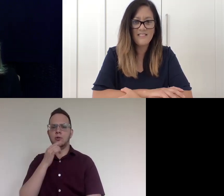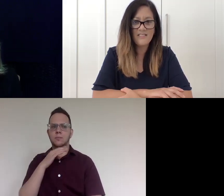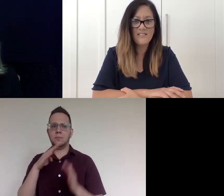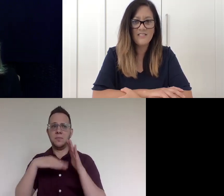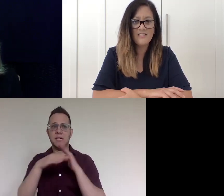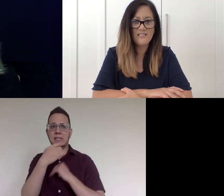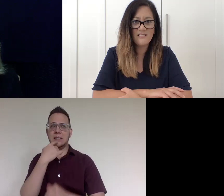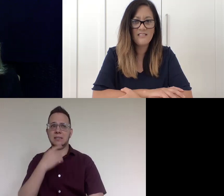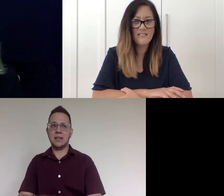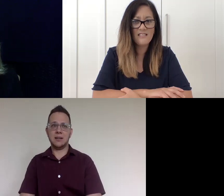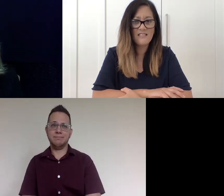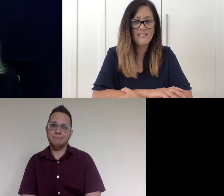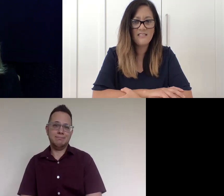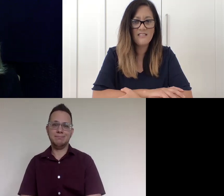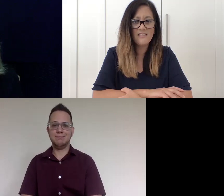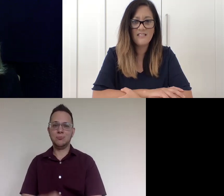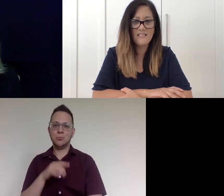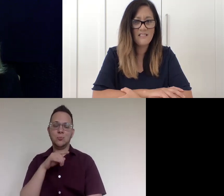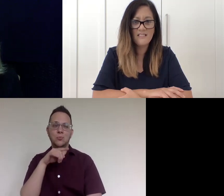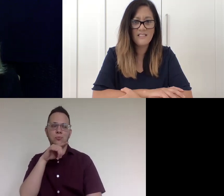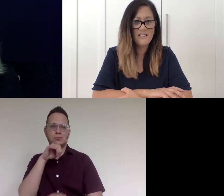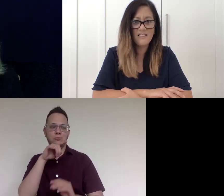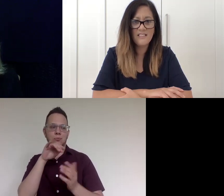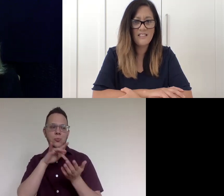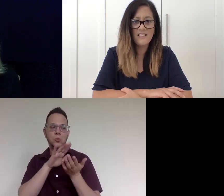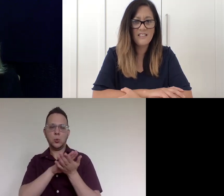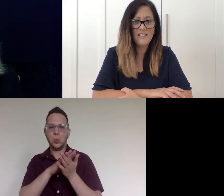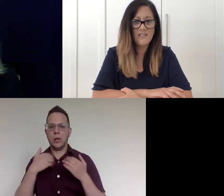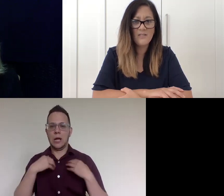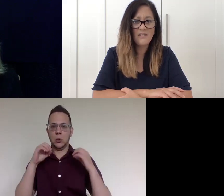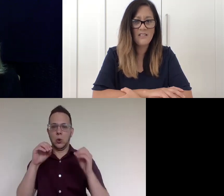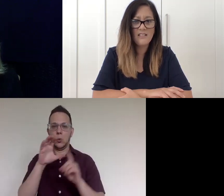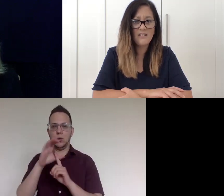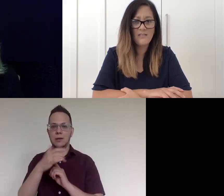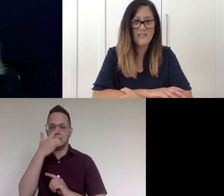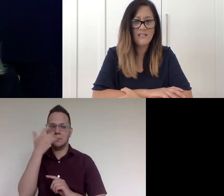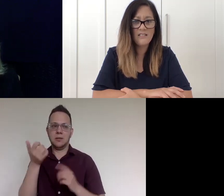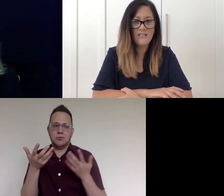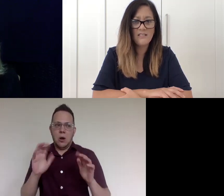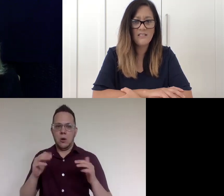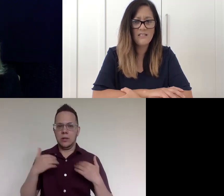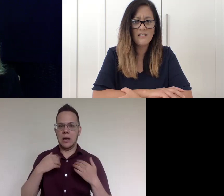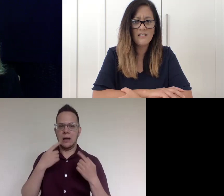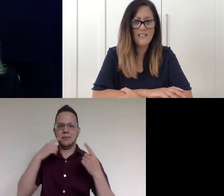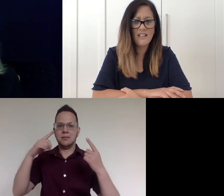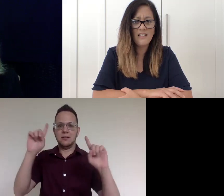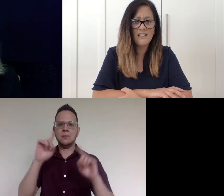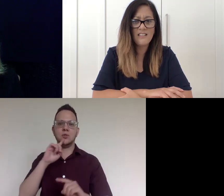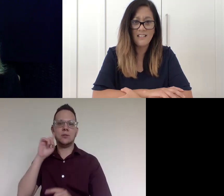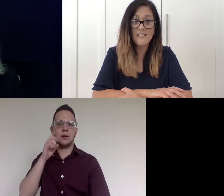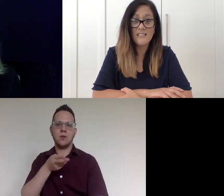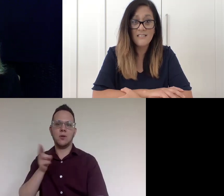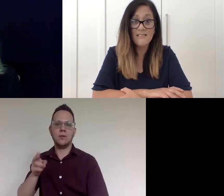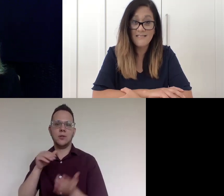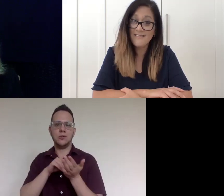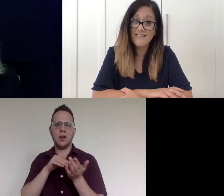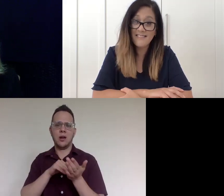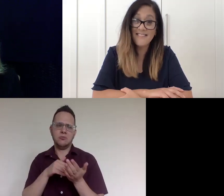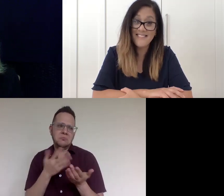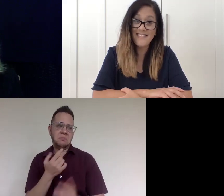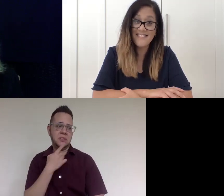lawsuit. And the judge basically said that the medical school had no case. And that's because we